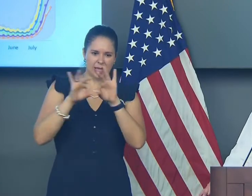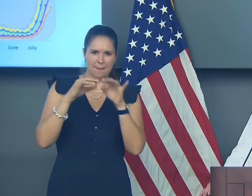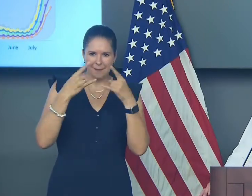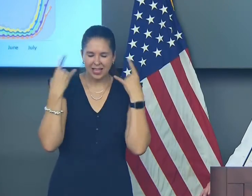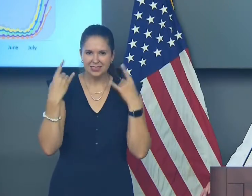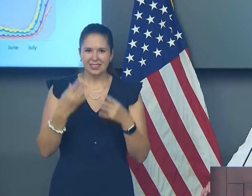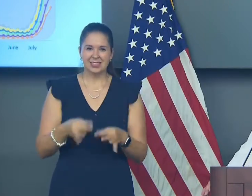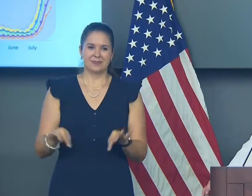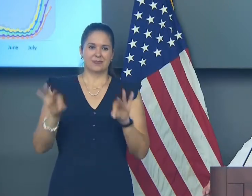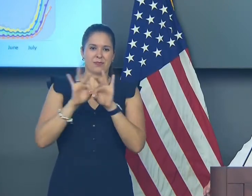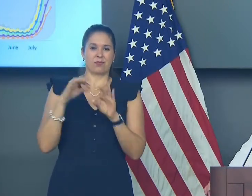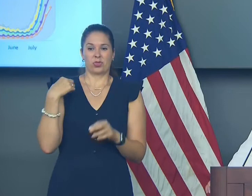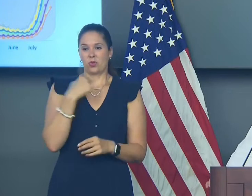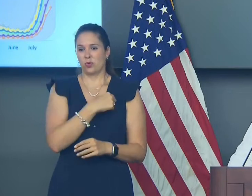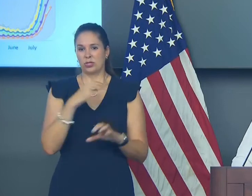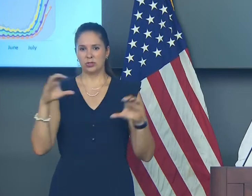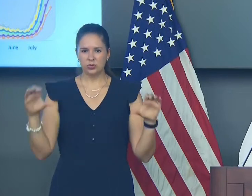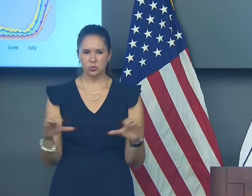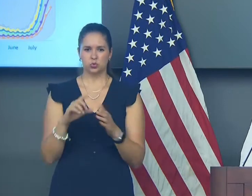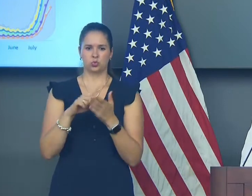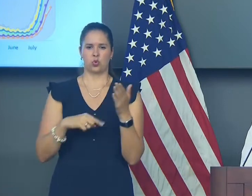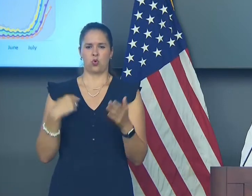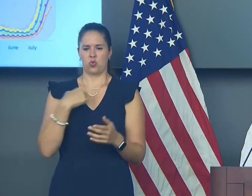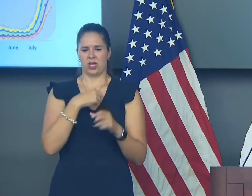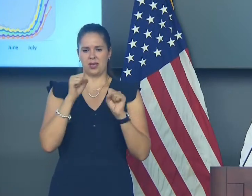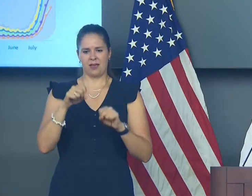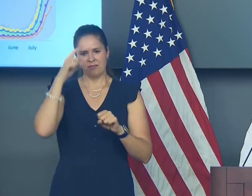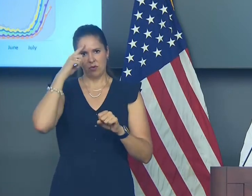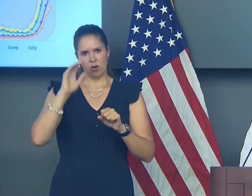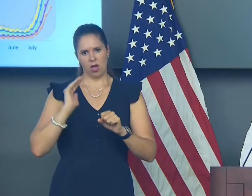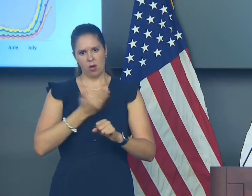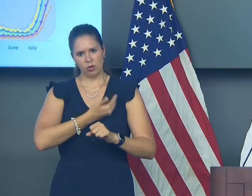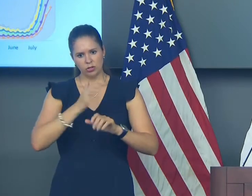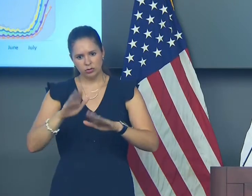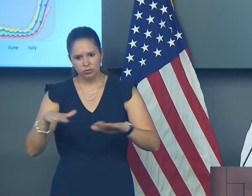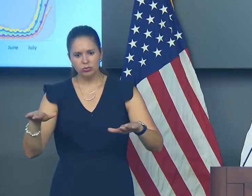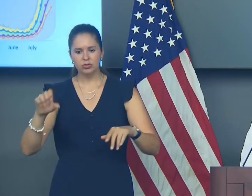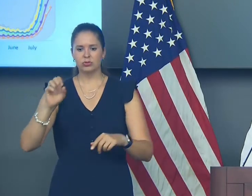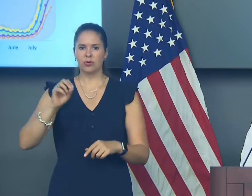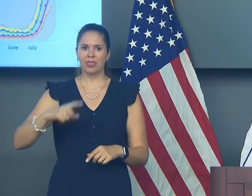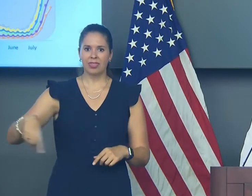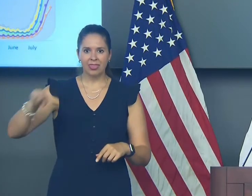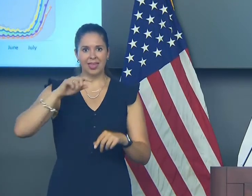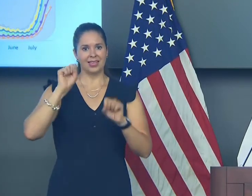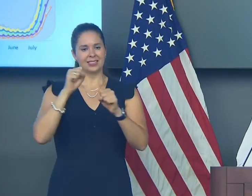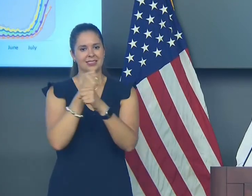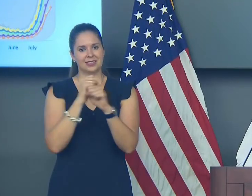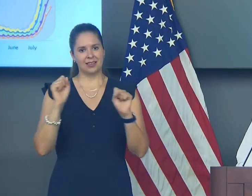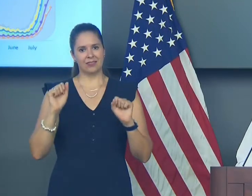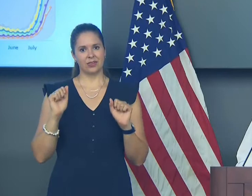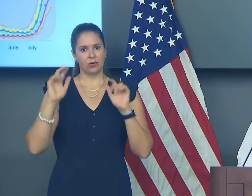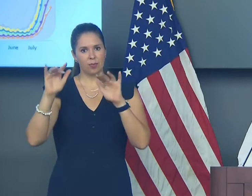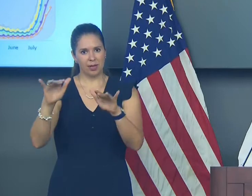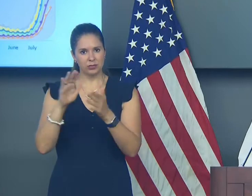do everything that we can for our children so that they can safely return to